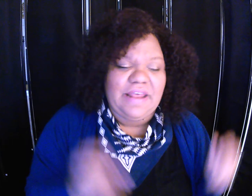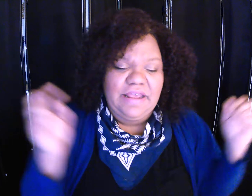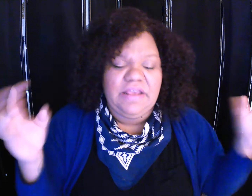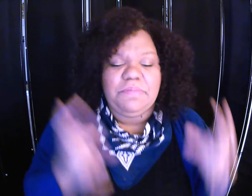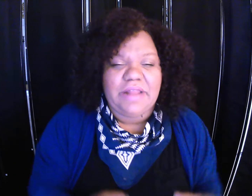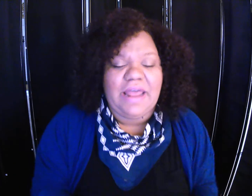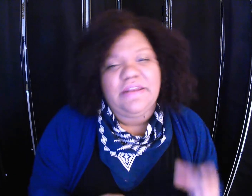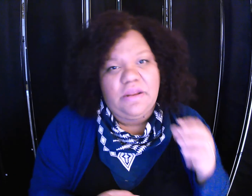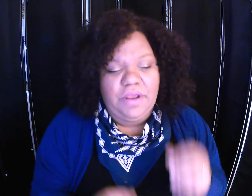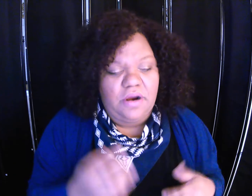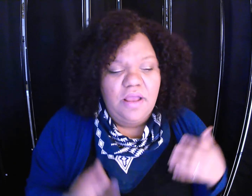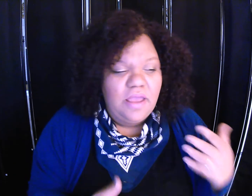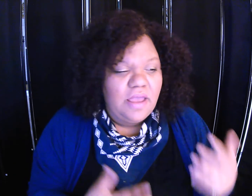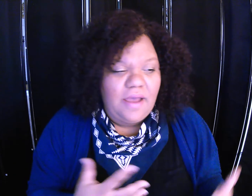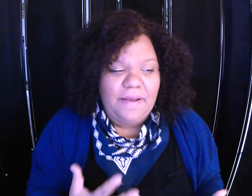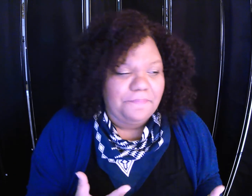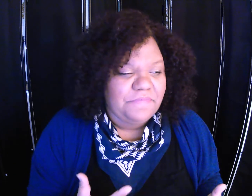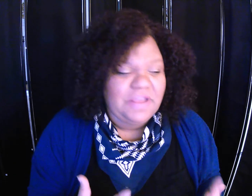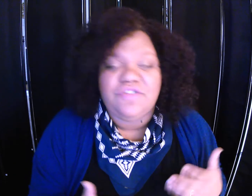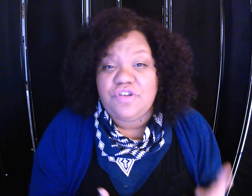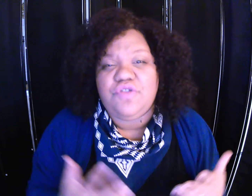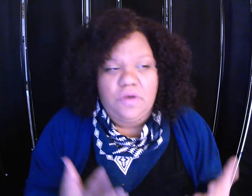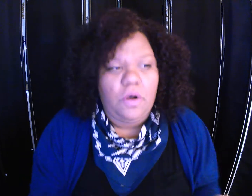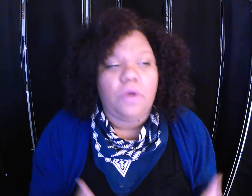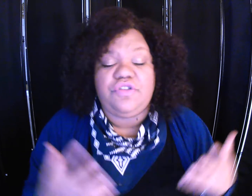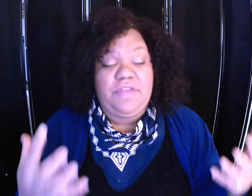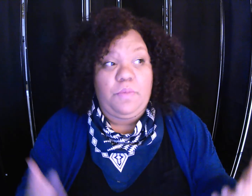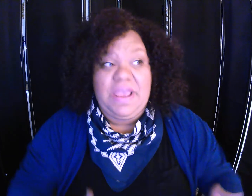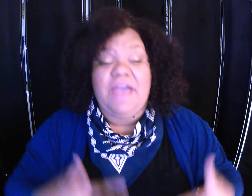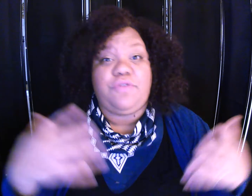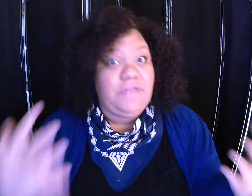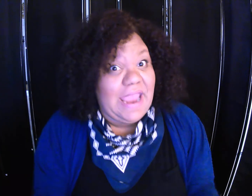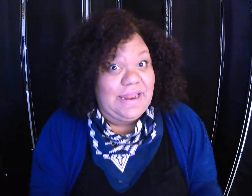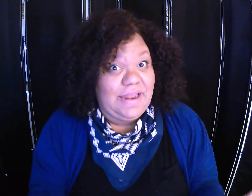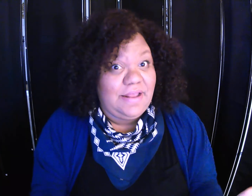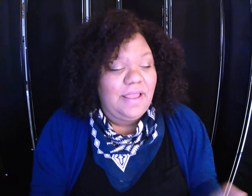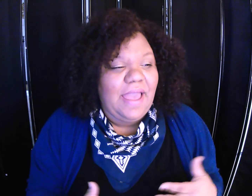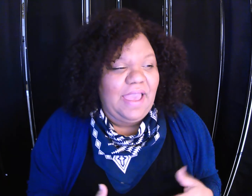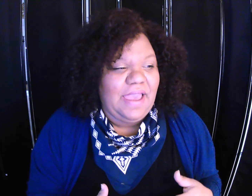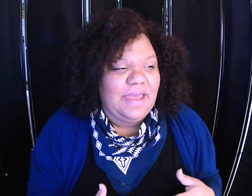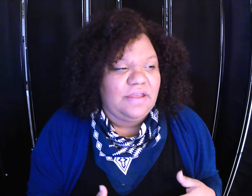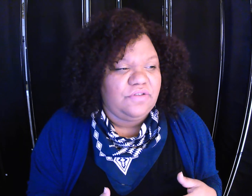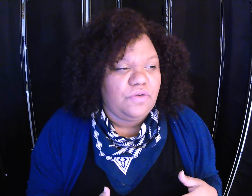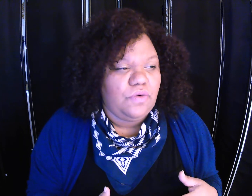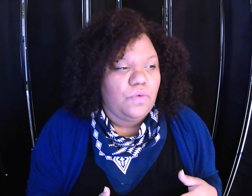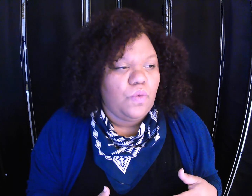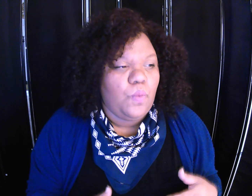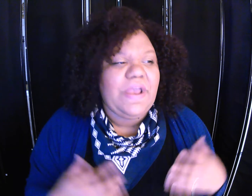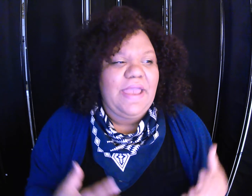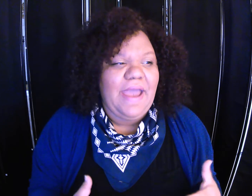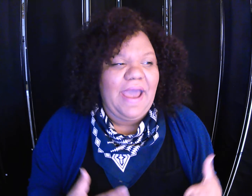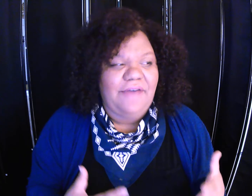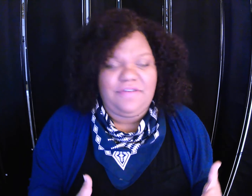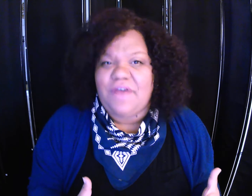is blended. We are in tune to a culture that we have created. And we have to